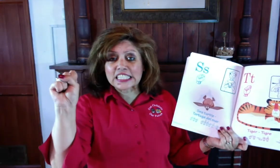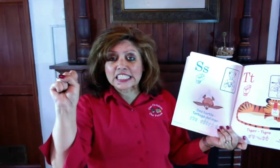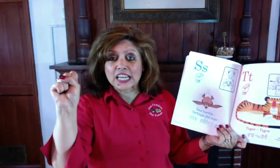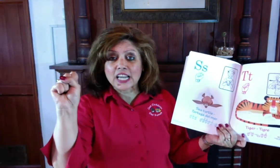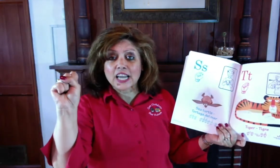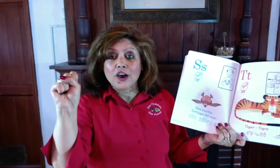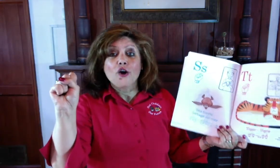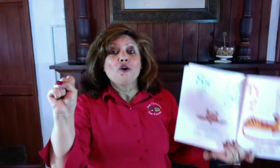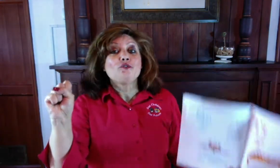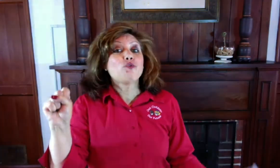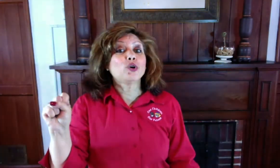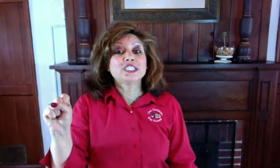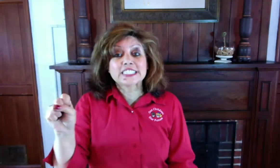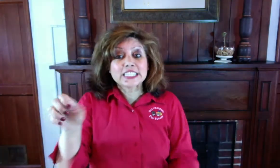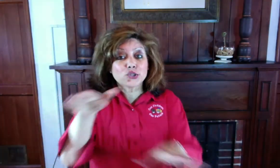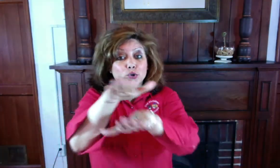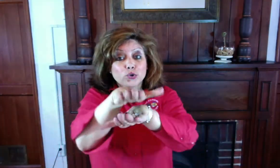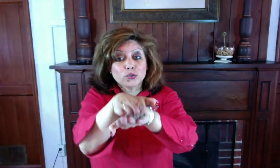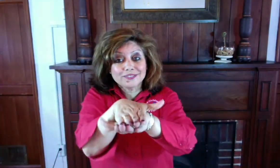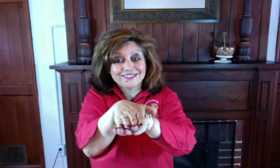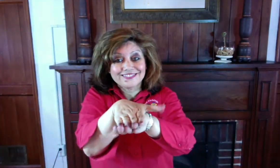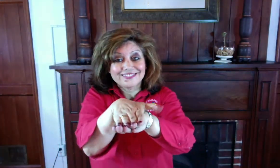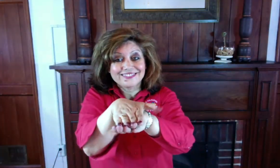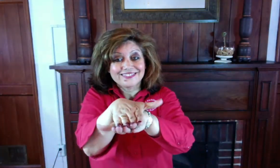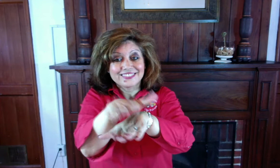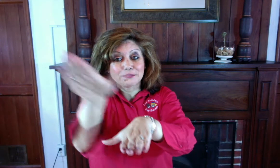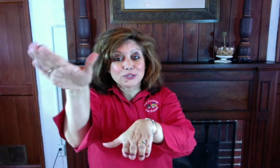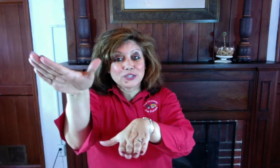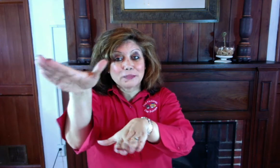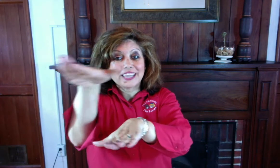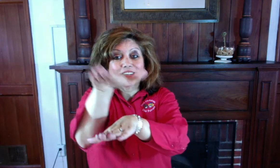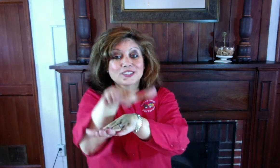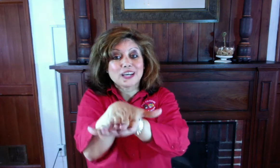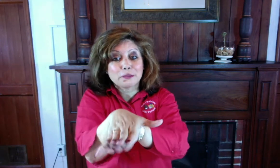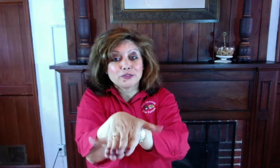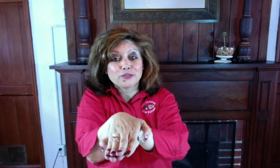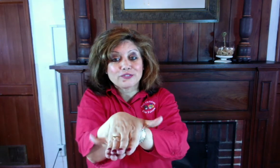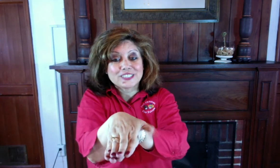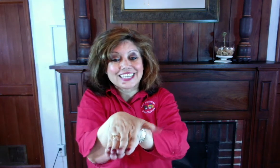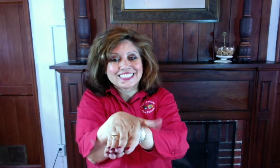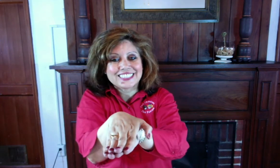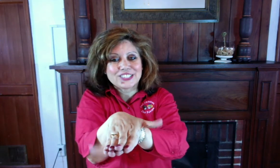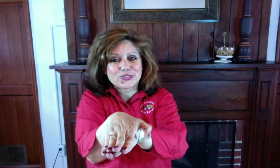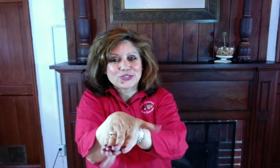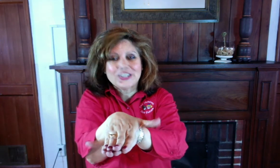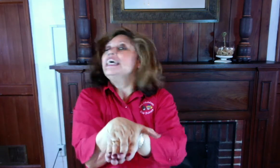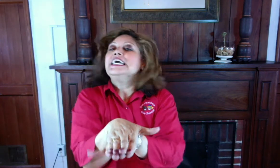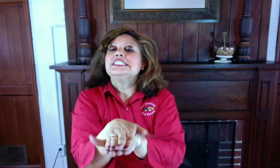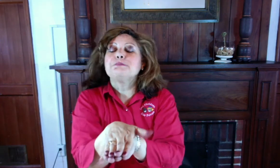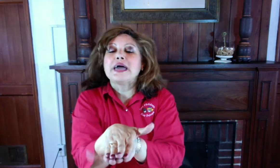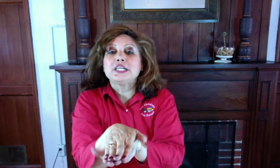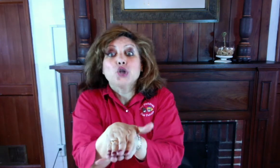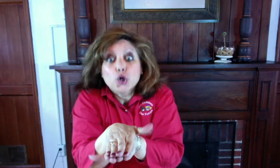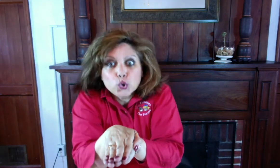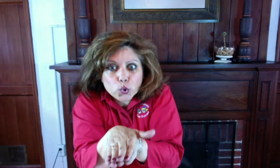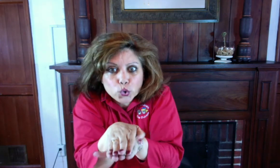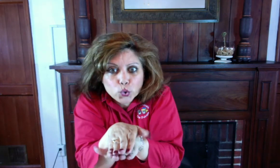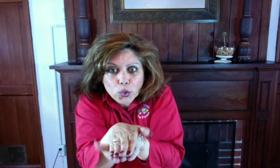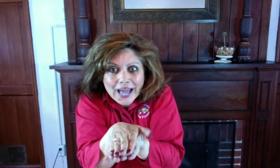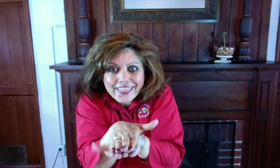S for sea turtle. Put your thumb in the hand on top of your reference hand, sea turtle. In Spanish, tortuga